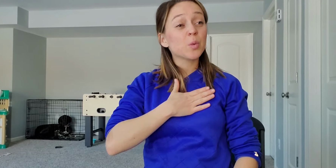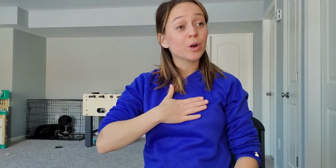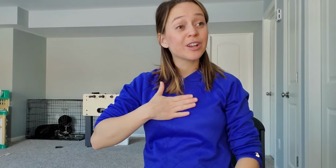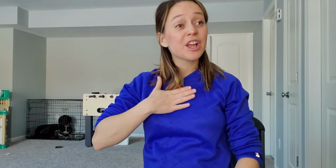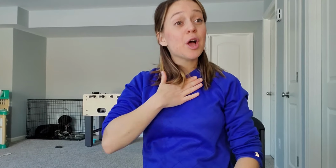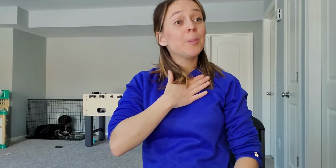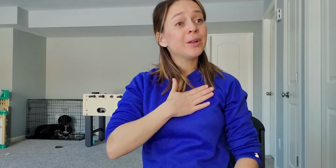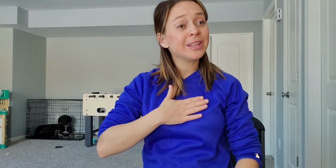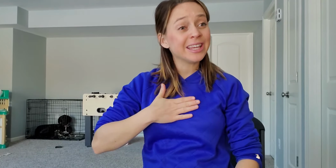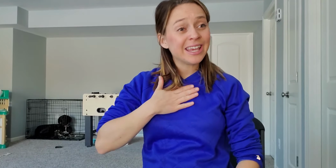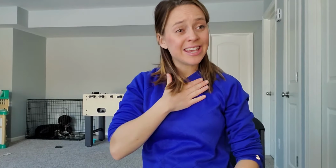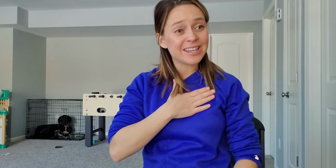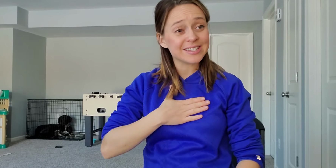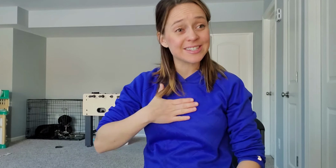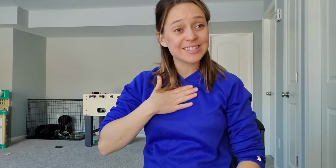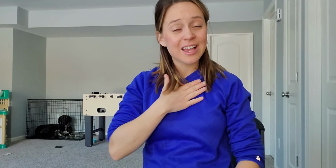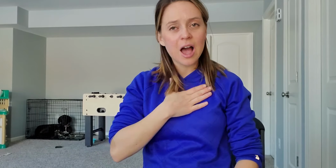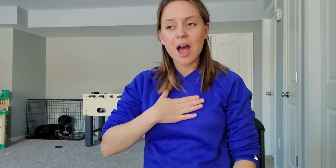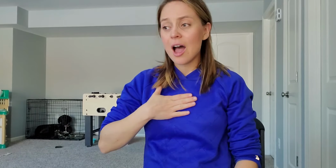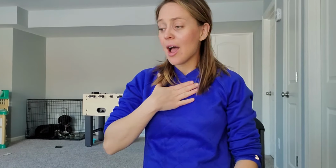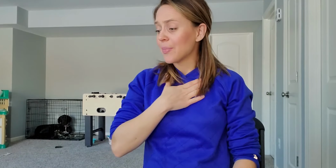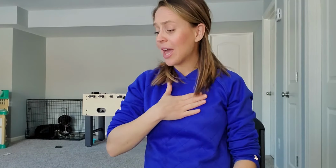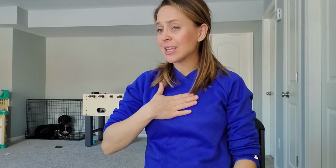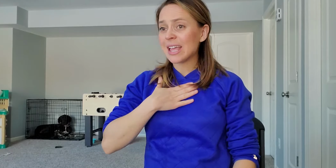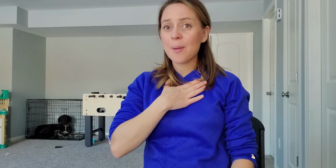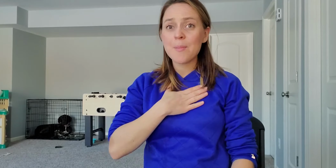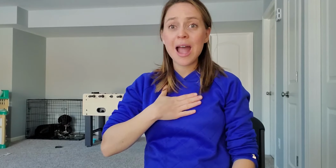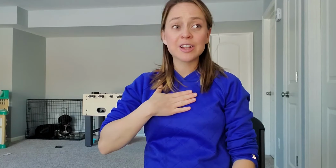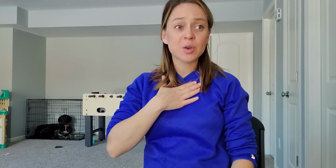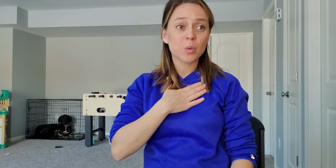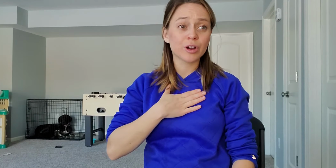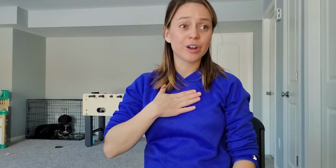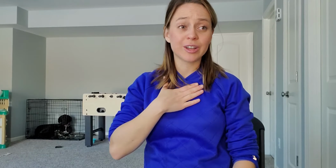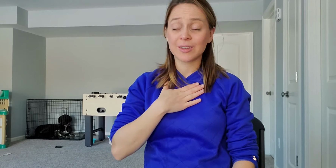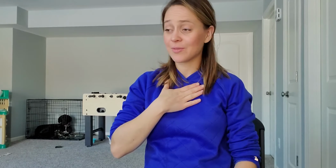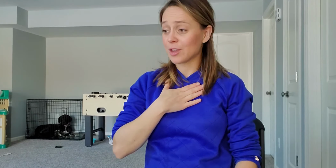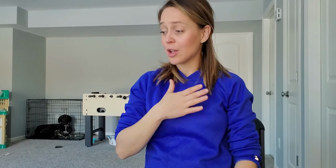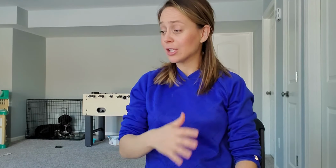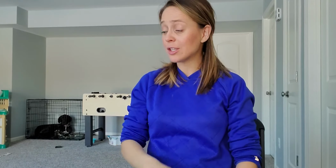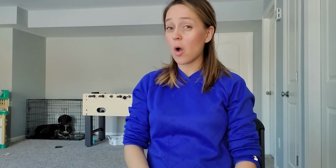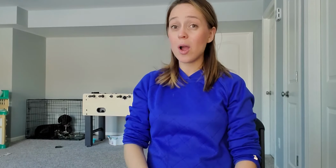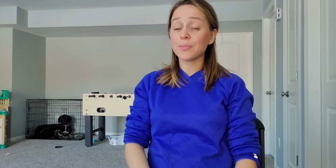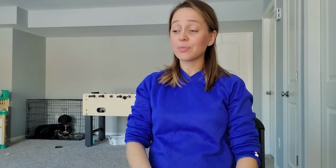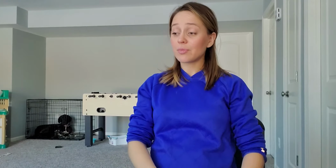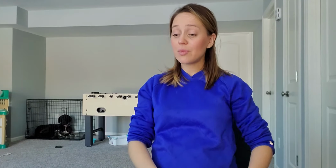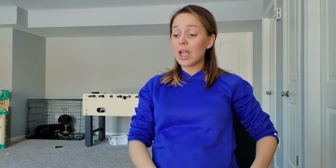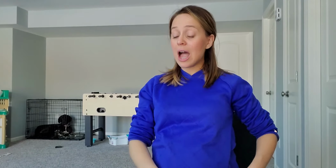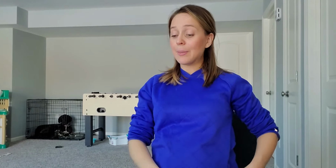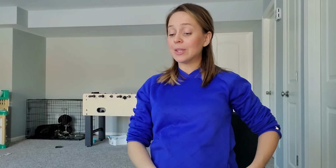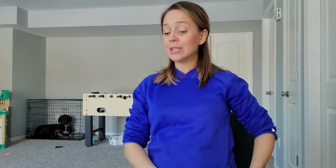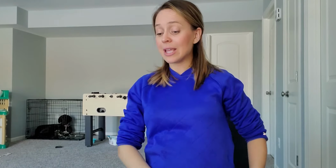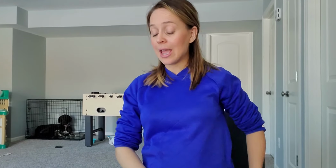word please. That is like a magic word. So I'm going to say,